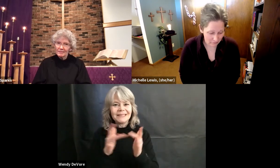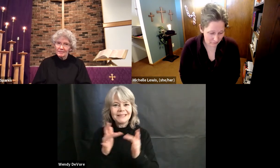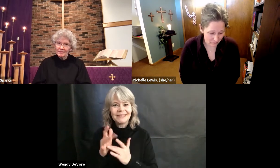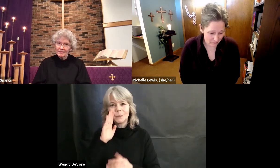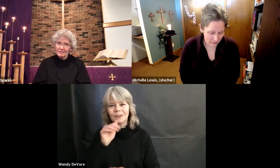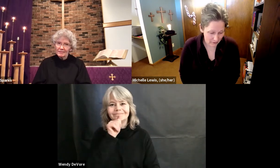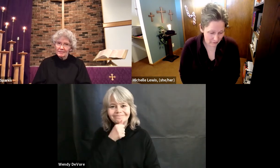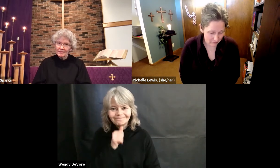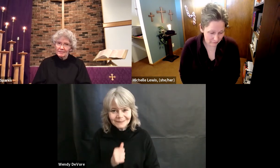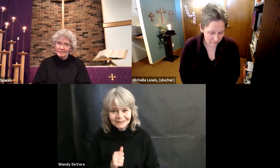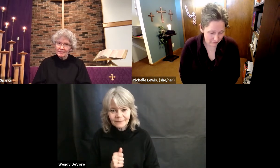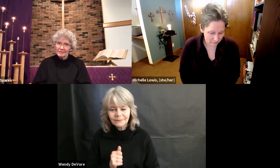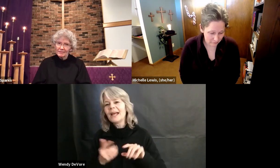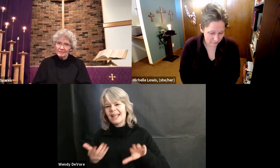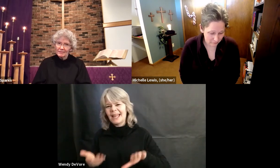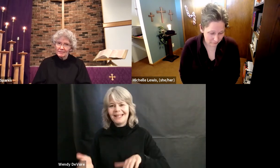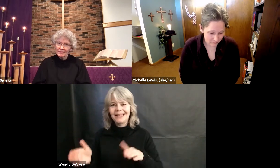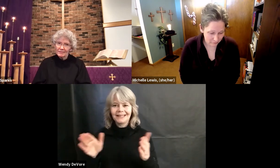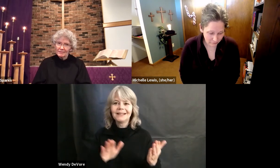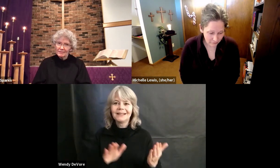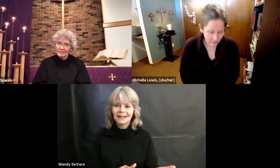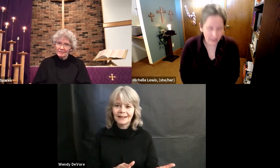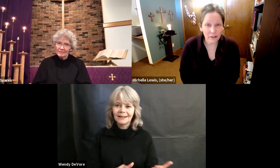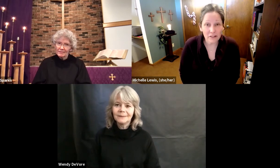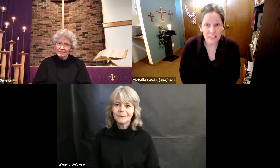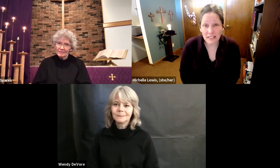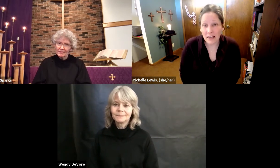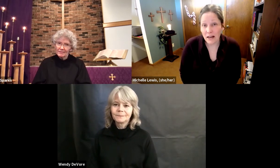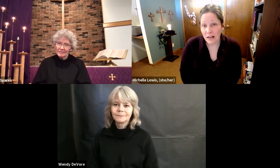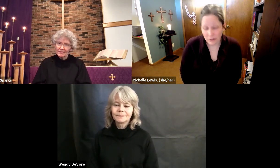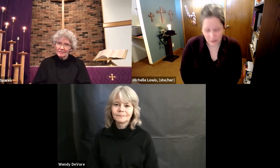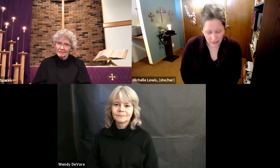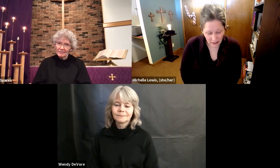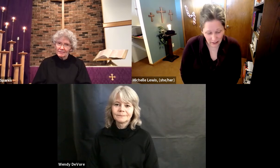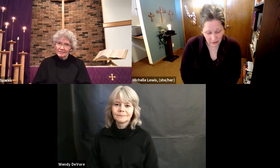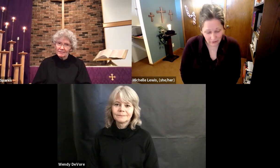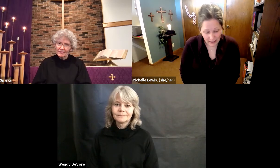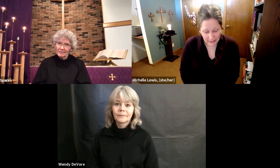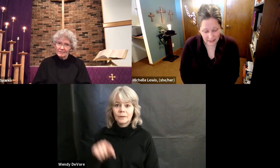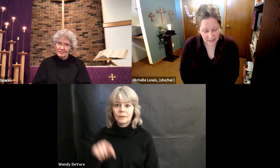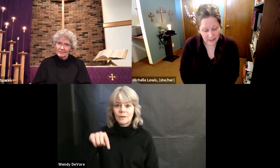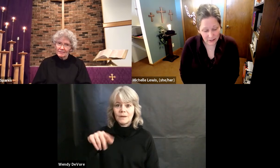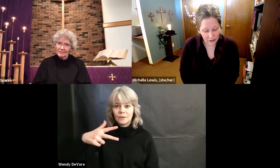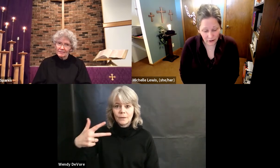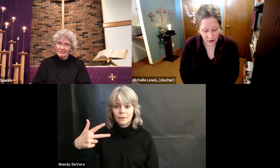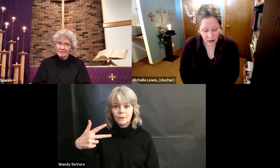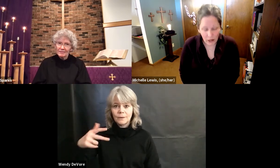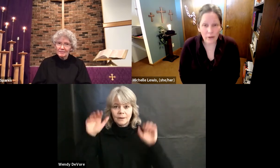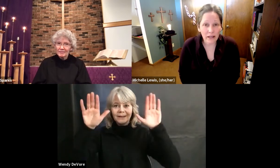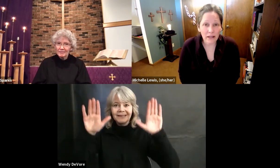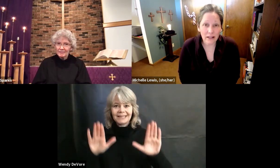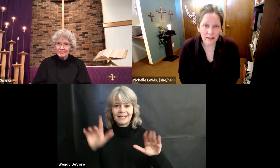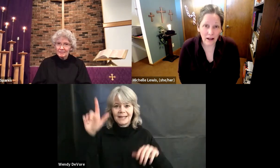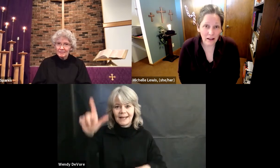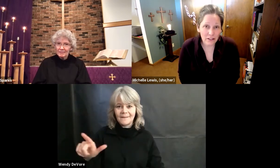And on this, third Sunday of Lent this year,